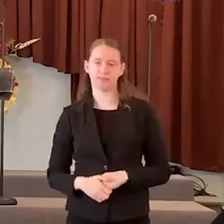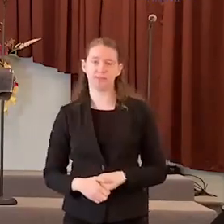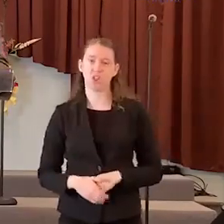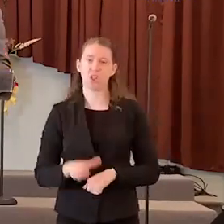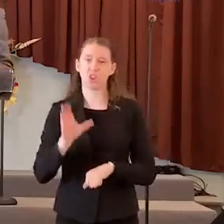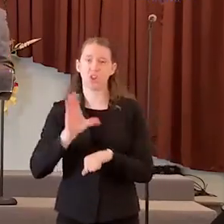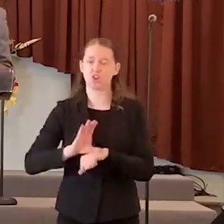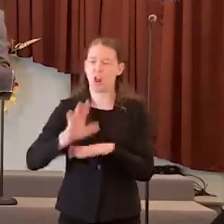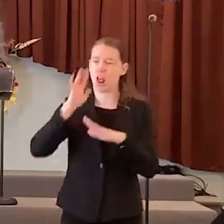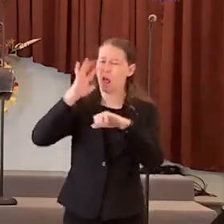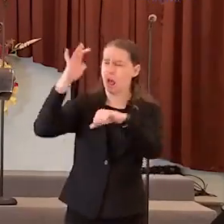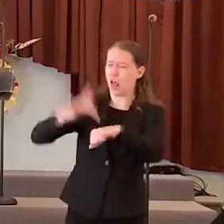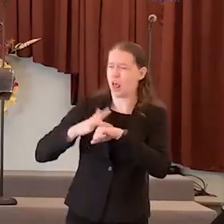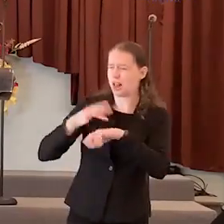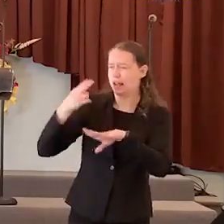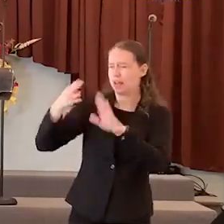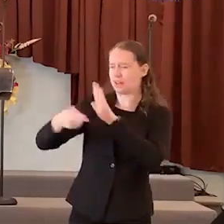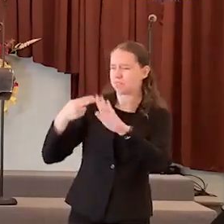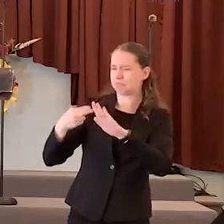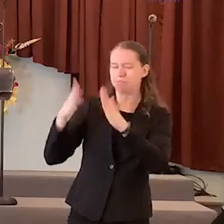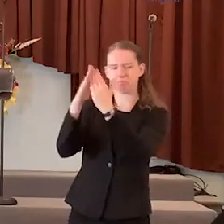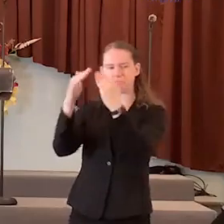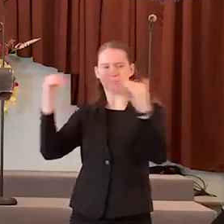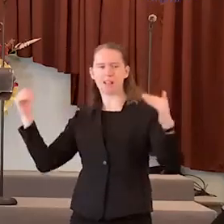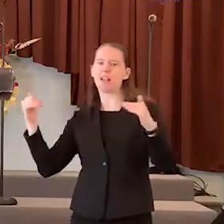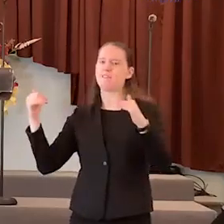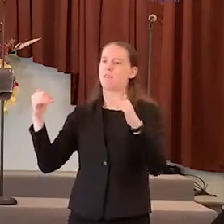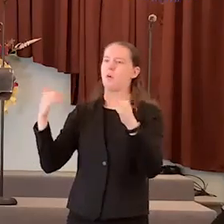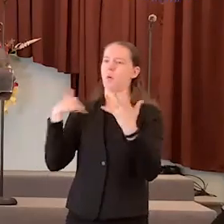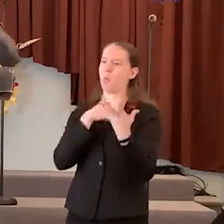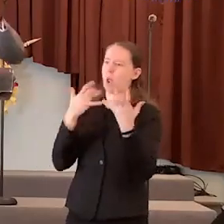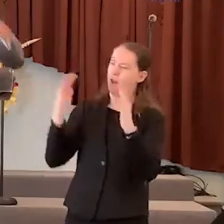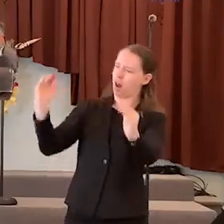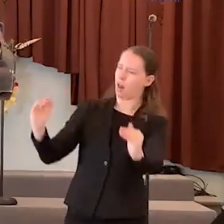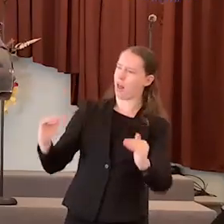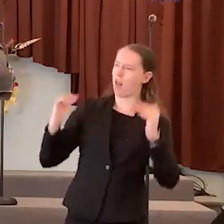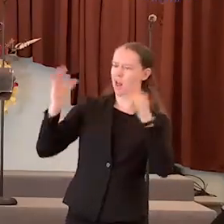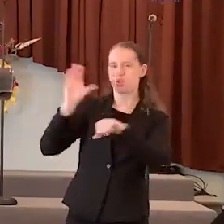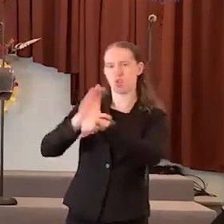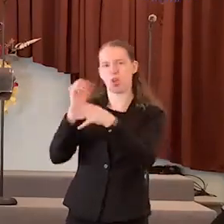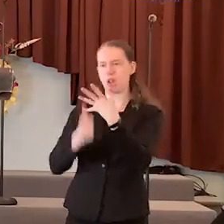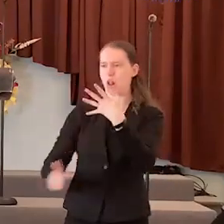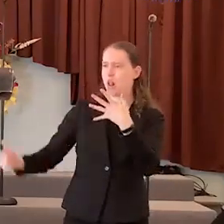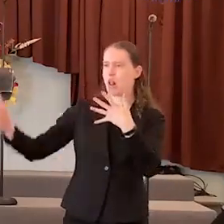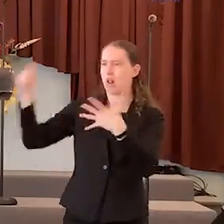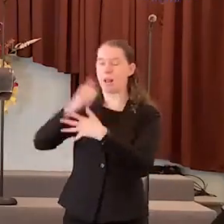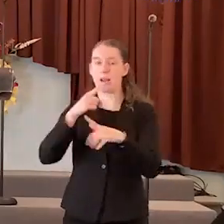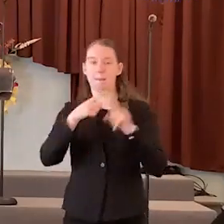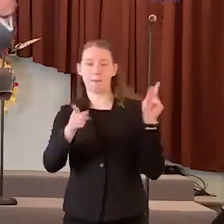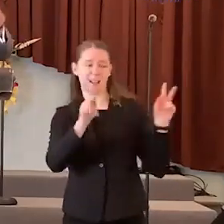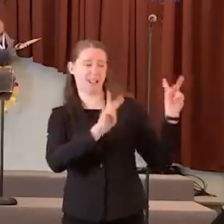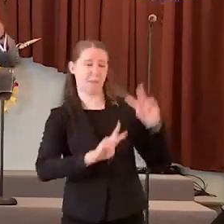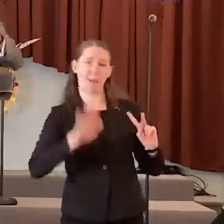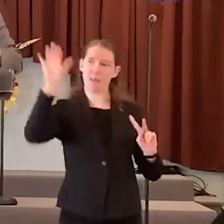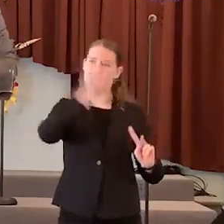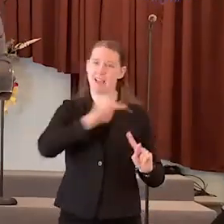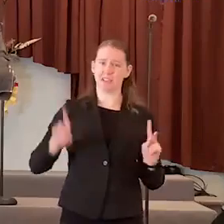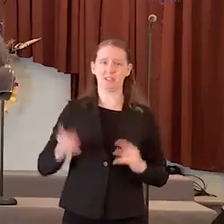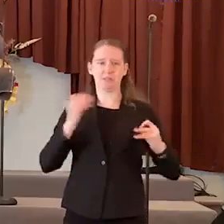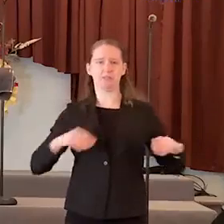focused on positions and titles, power, so we can advance the institution instead of advancing the